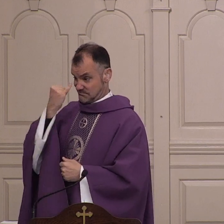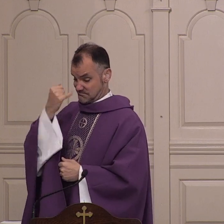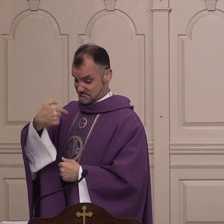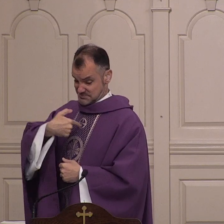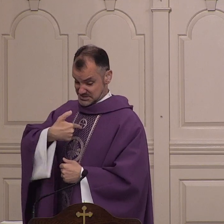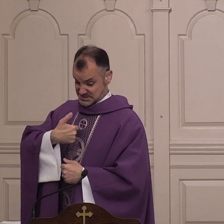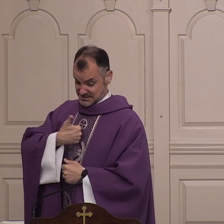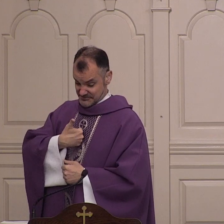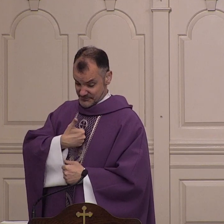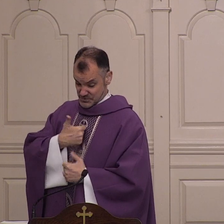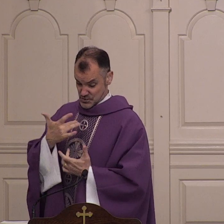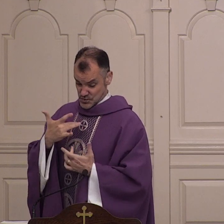Jesus answered,